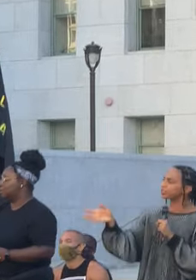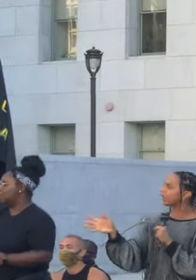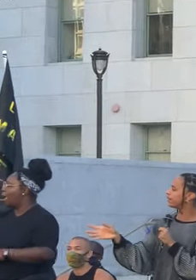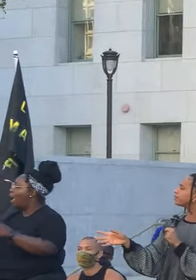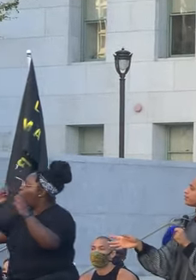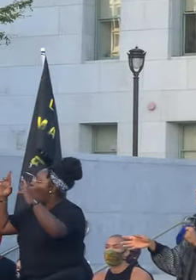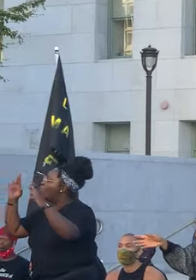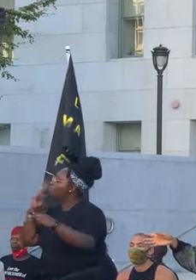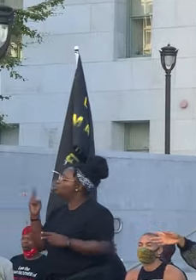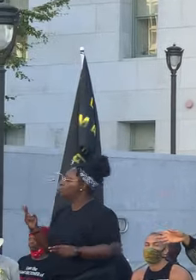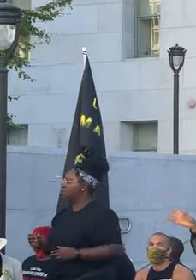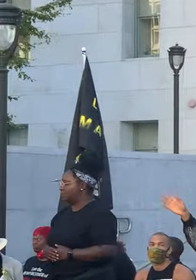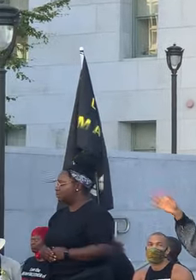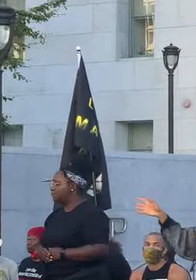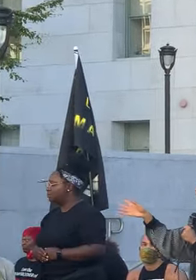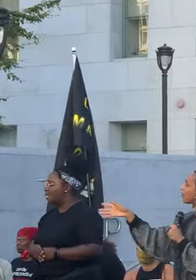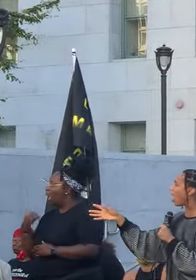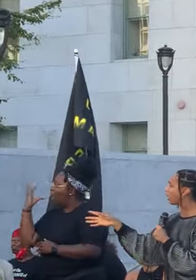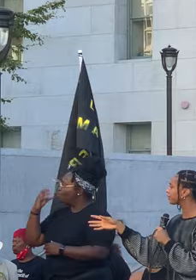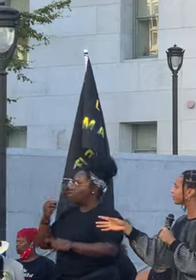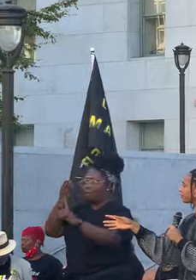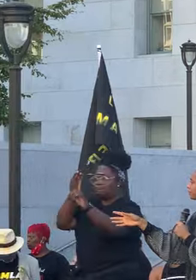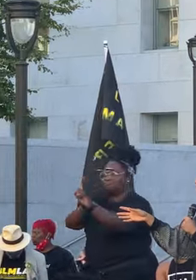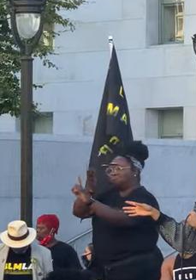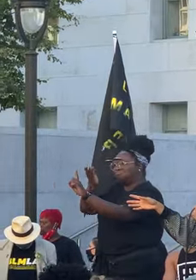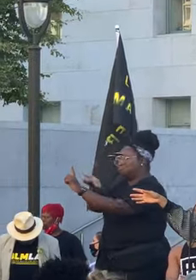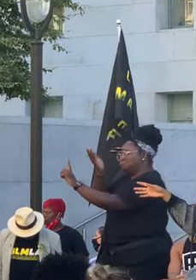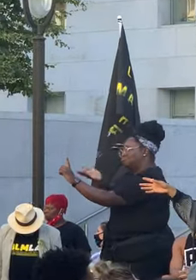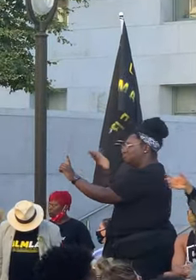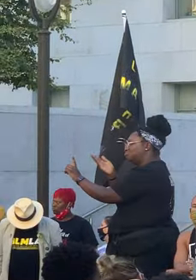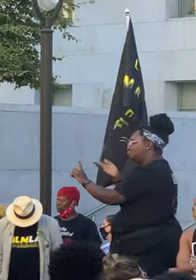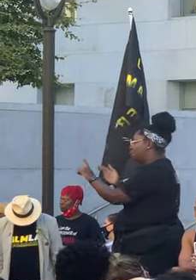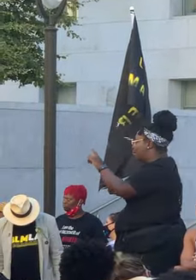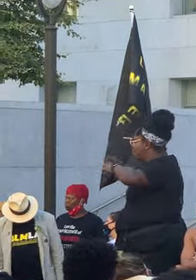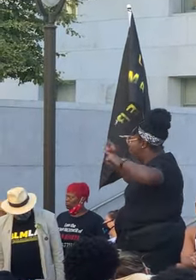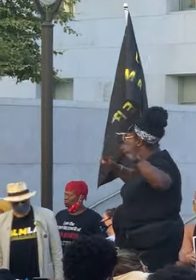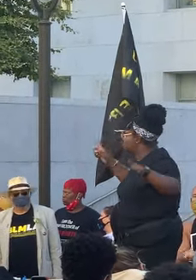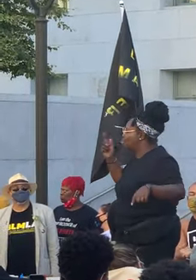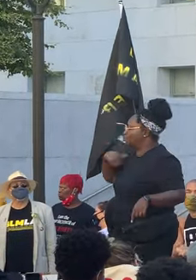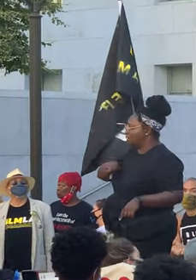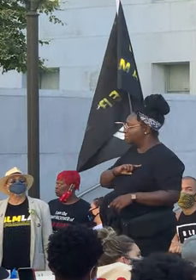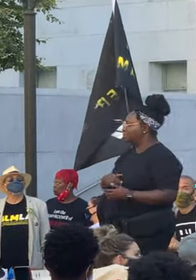that you see how beautiful you are to us.